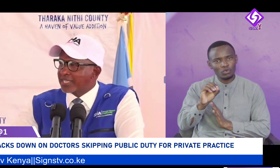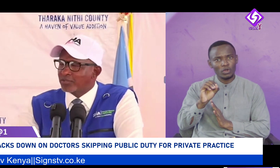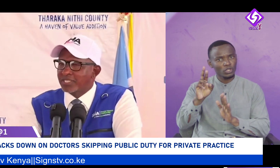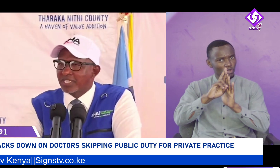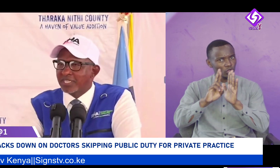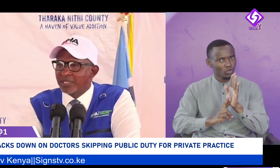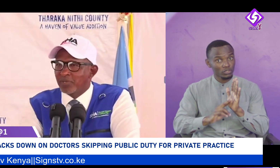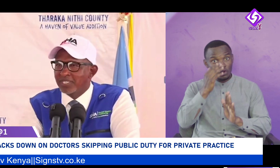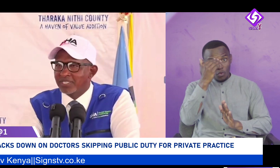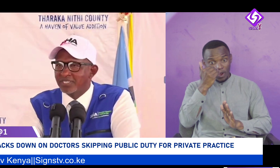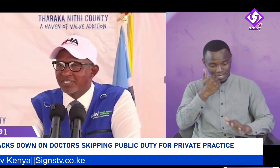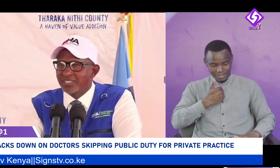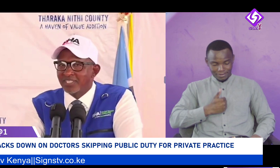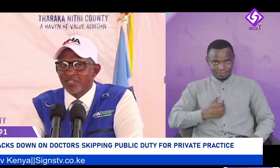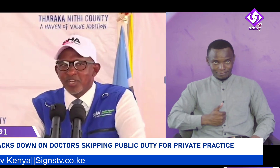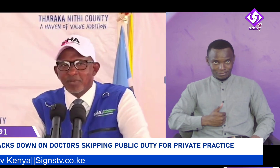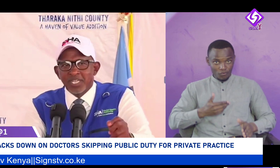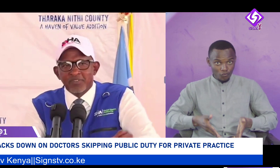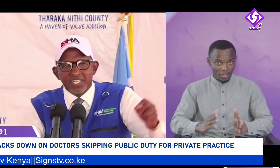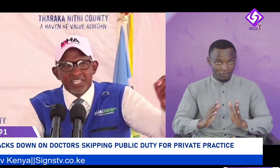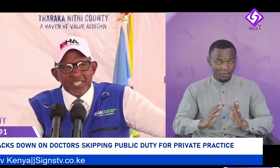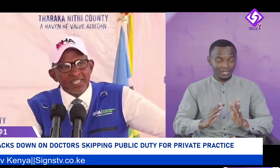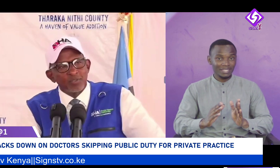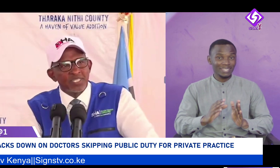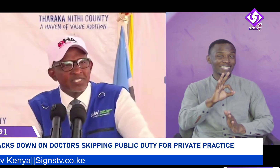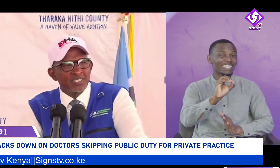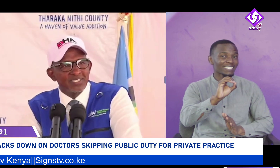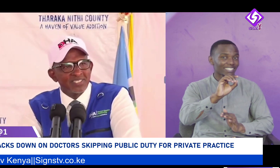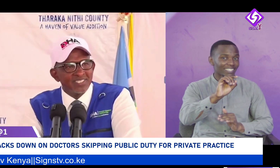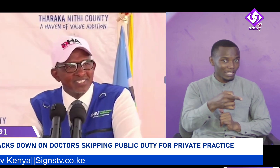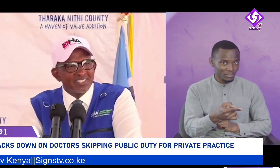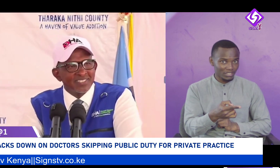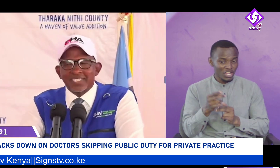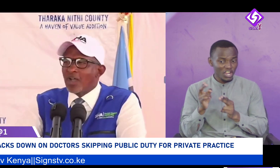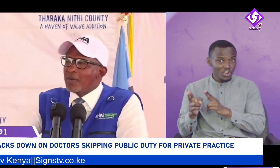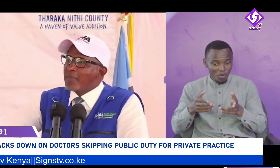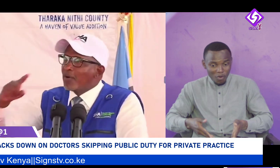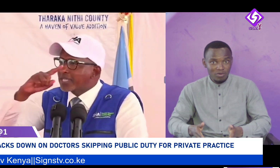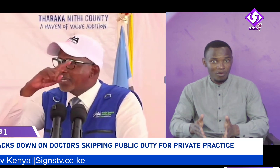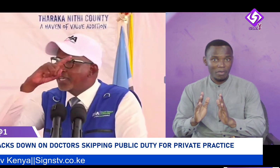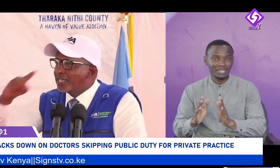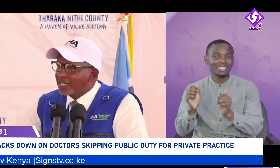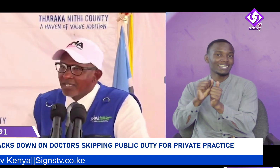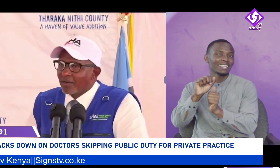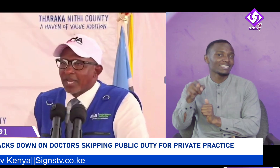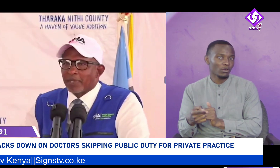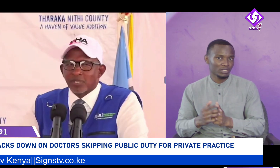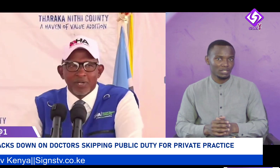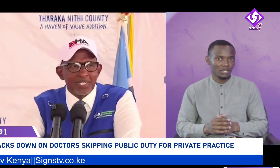30,000 analipwa. Normal delivery ni 10,000. Sasa wamama wote wanapasuliwa.